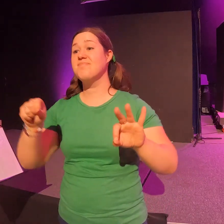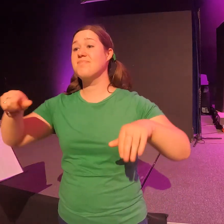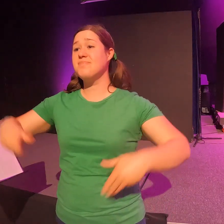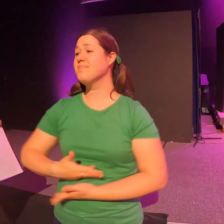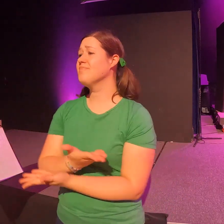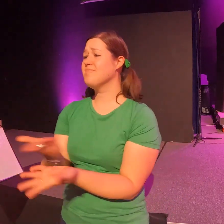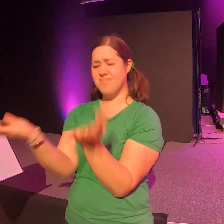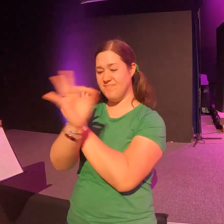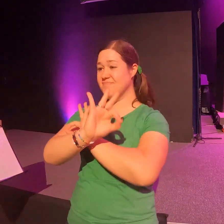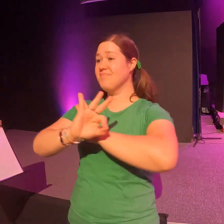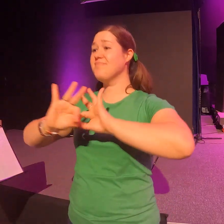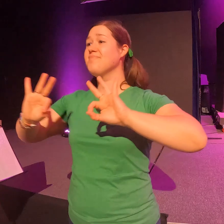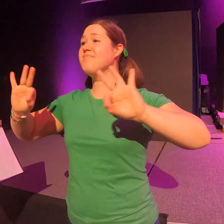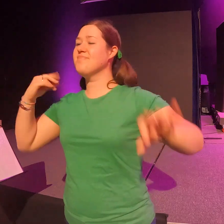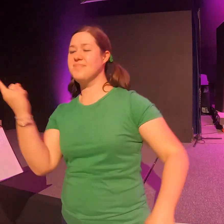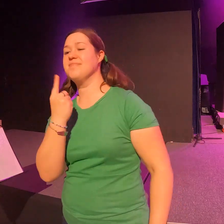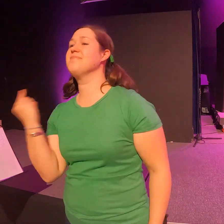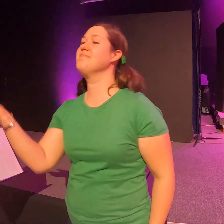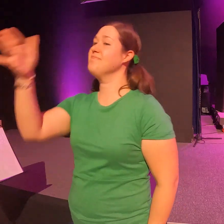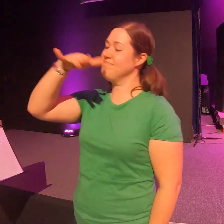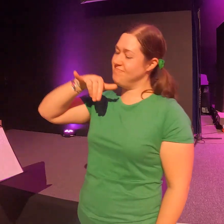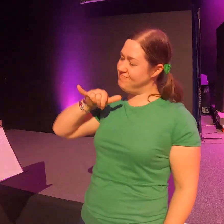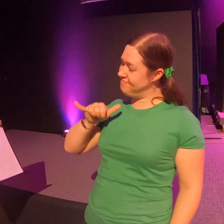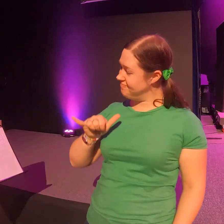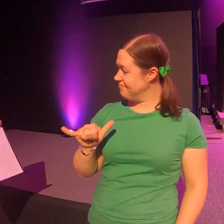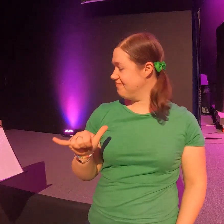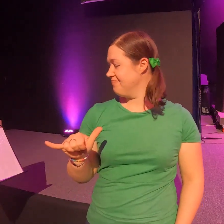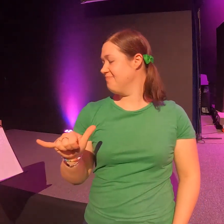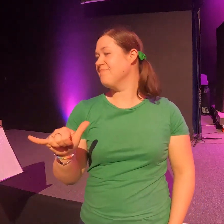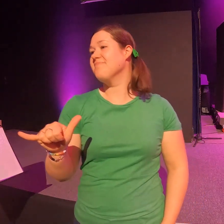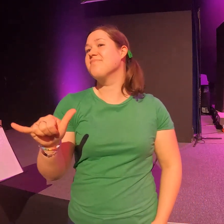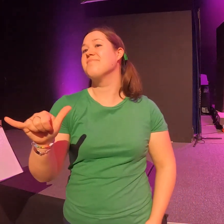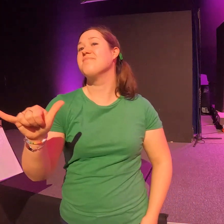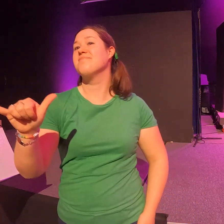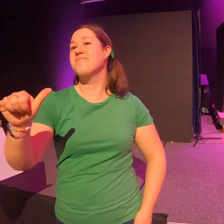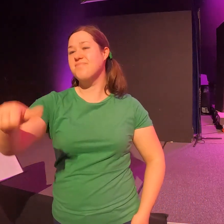freedom, let there be